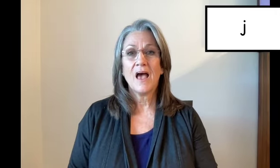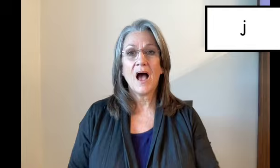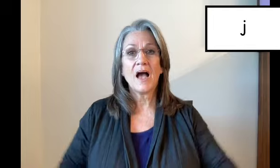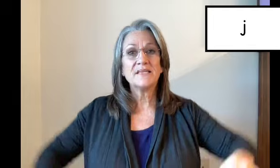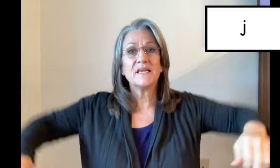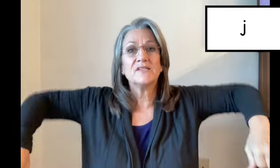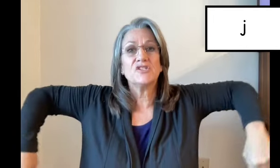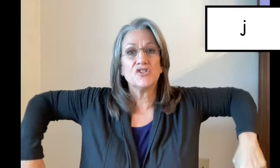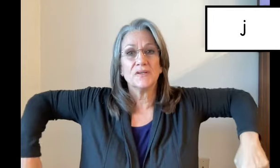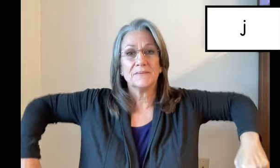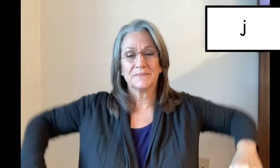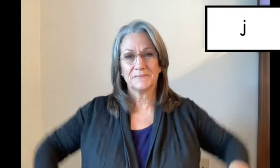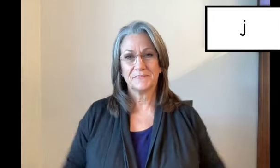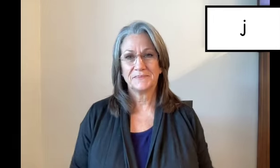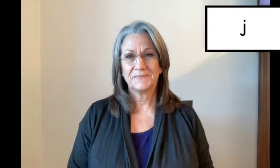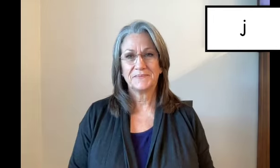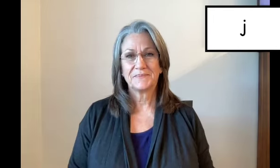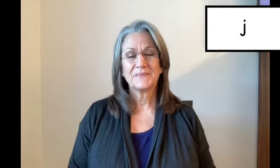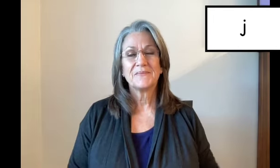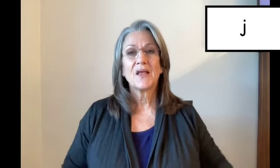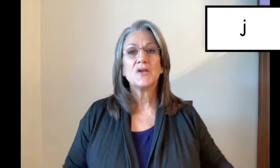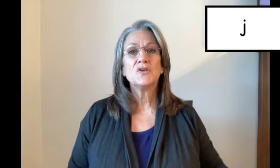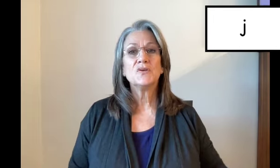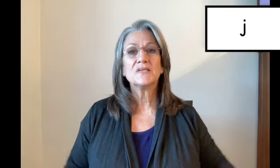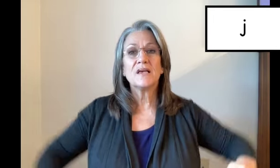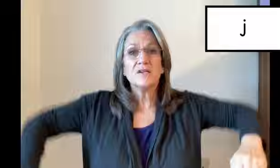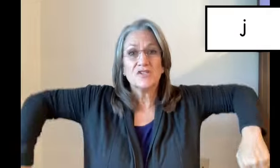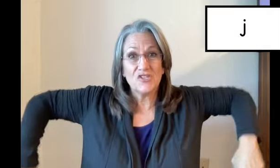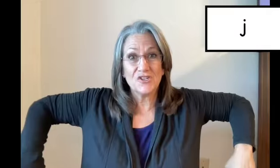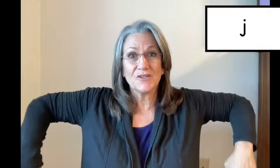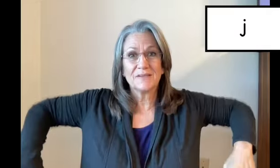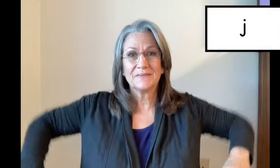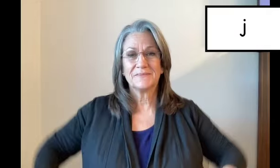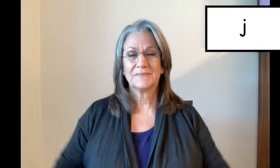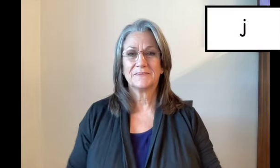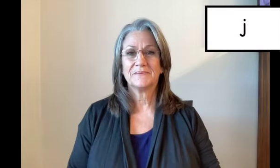I say j. You say j.